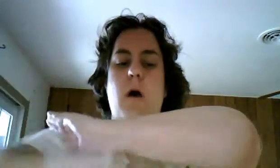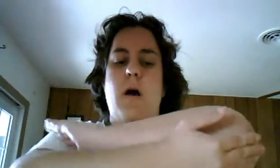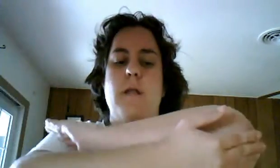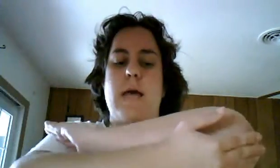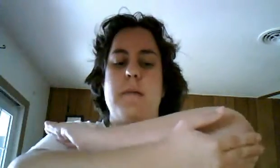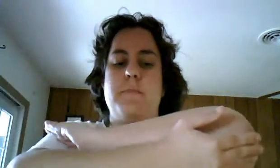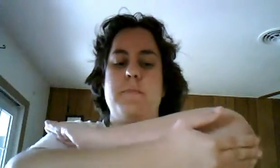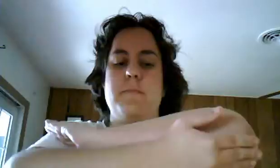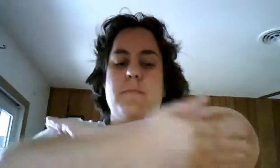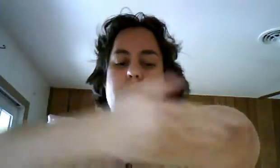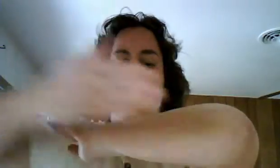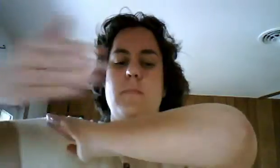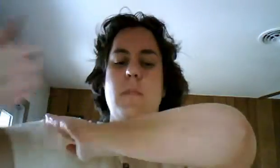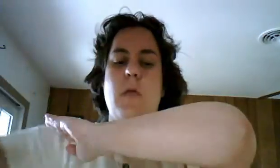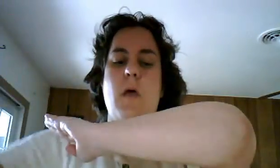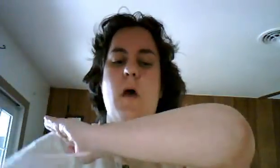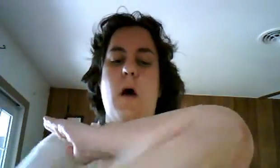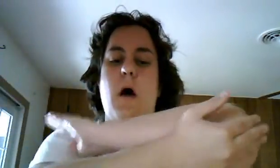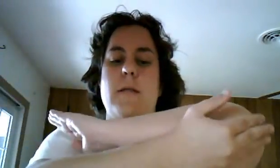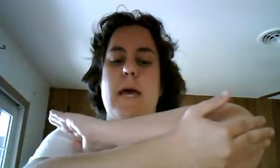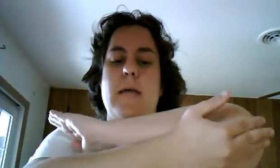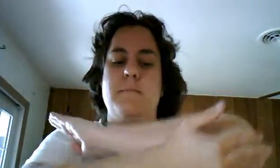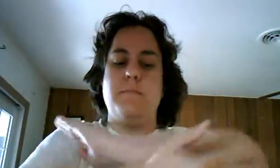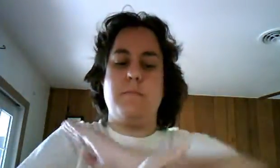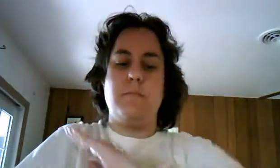all night. All night.